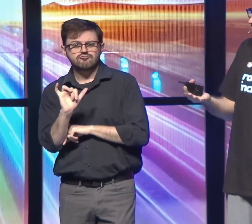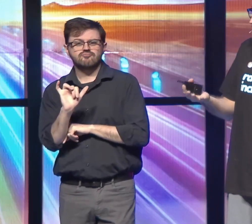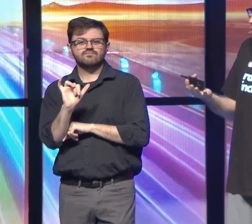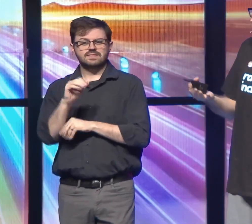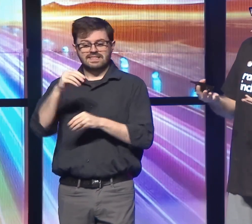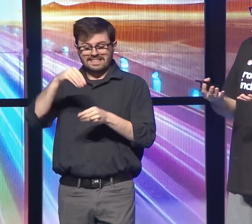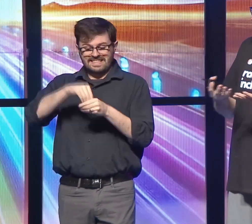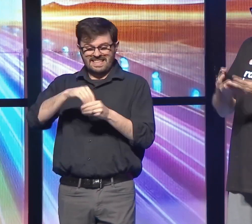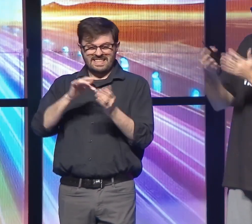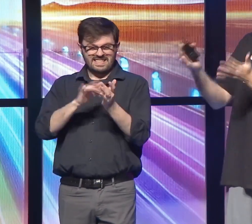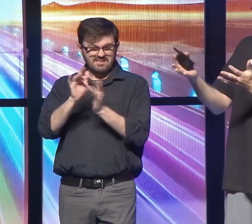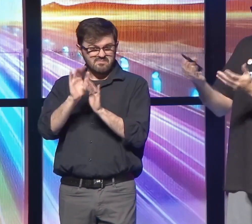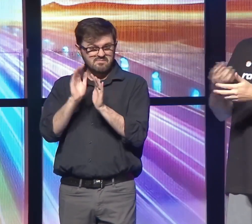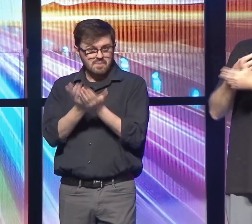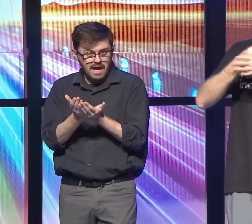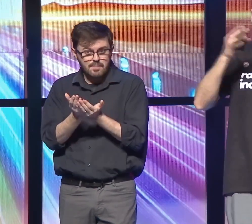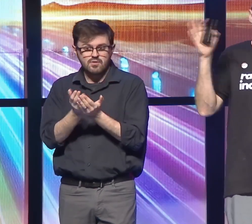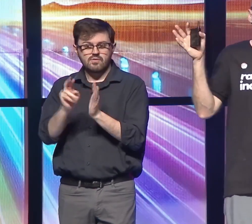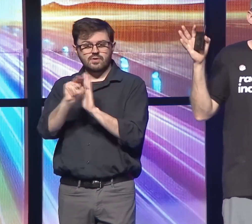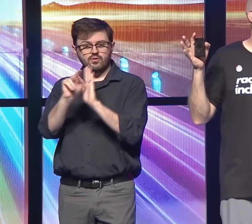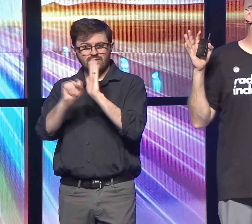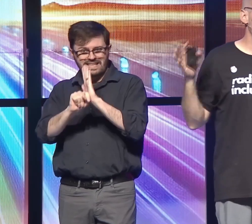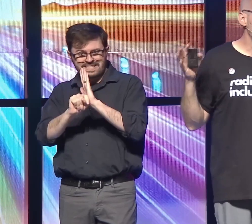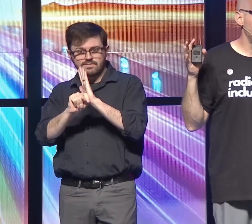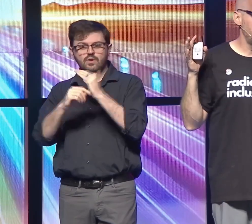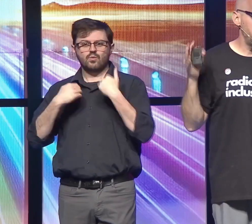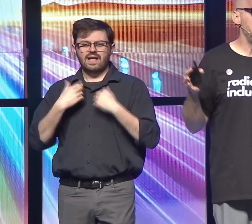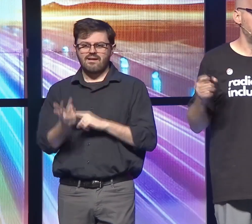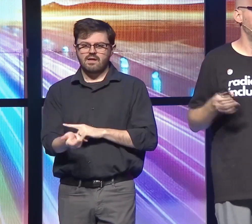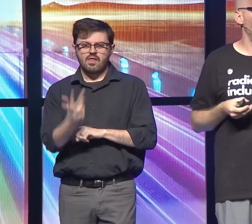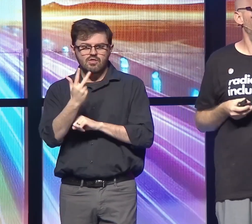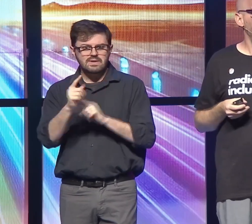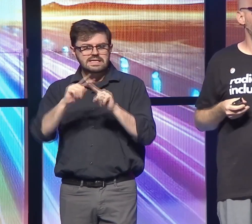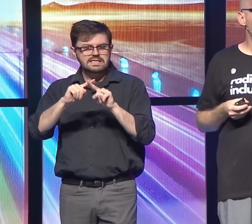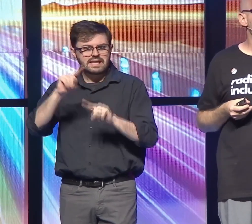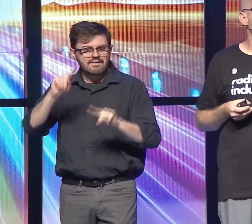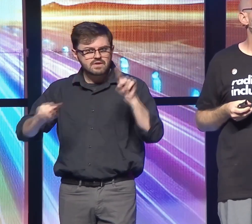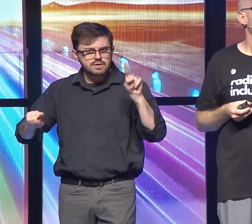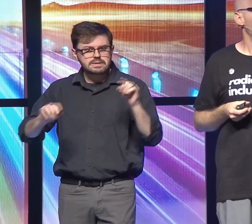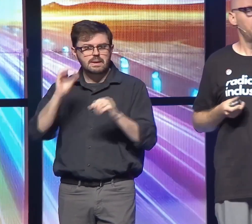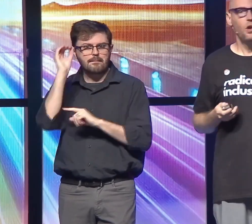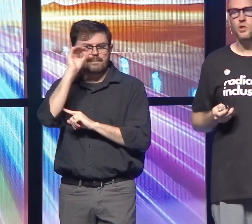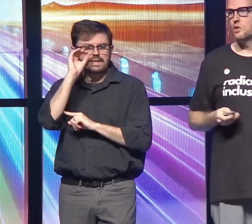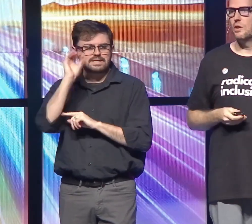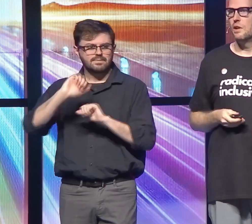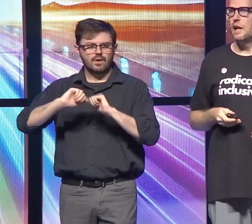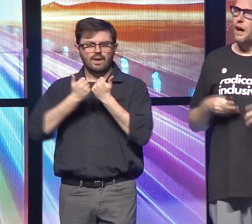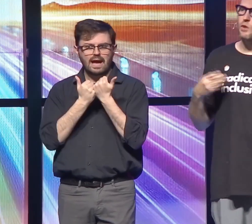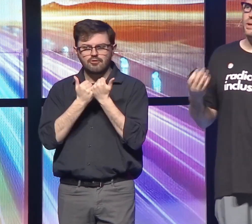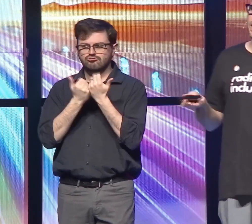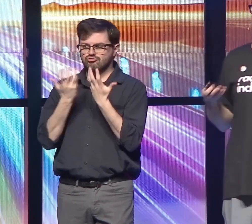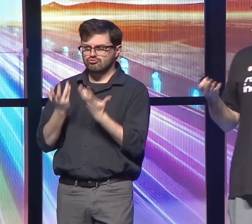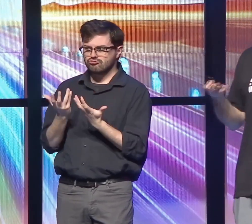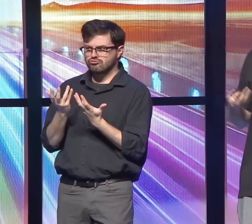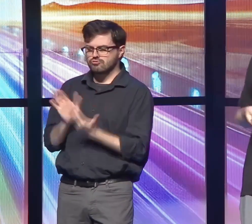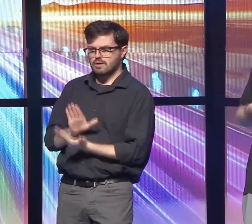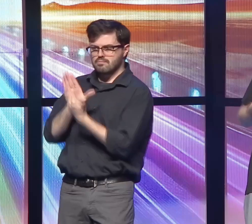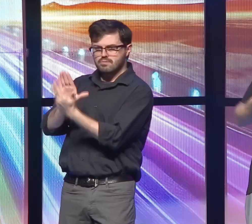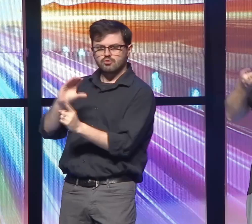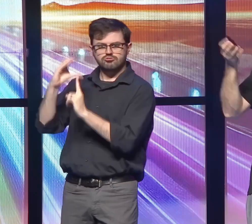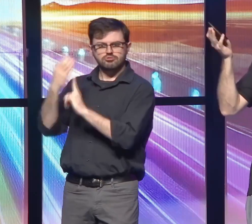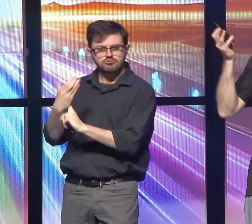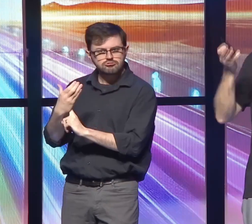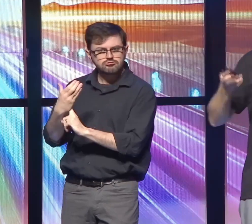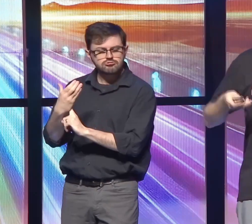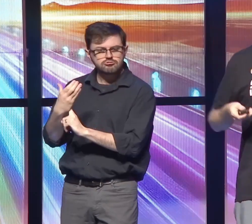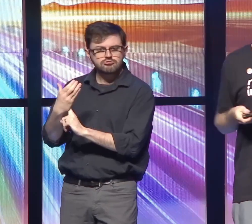call the Bible, the New Testament, we get three very diverse opinions about what to do with culture. How do we engage? You